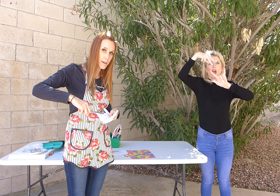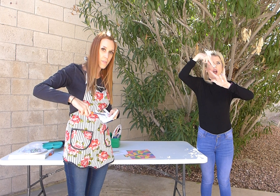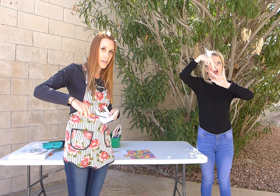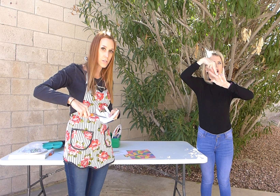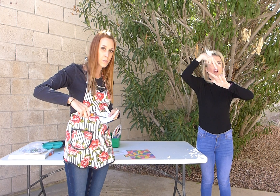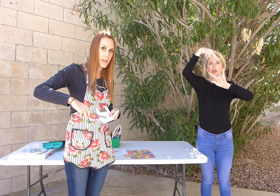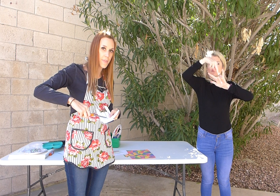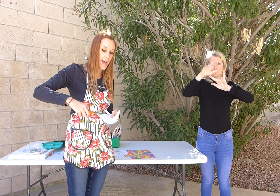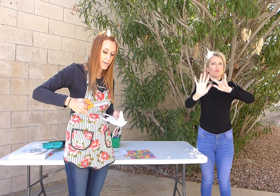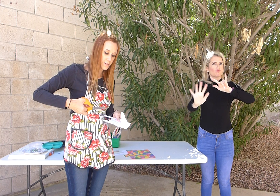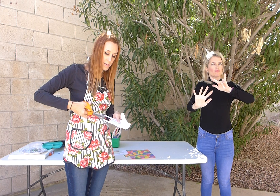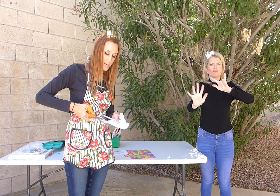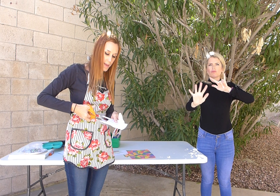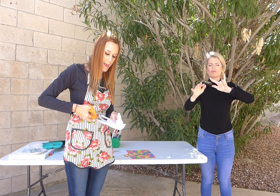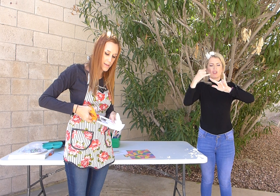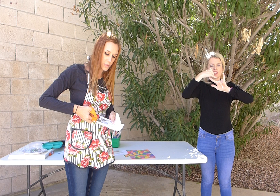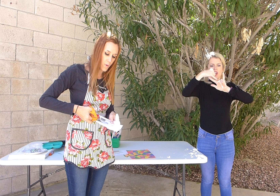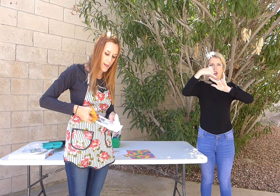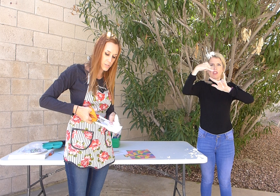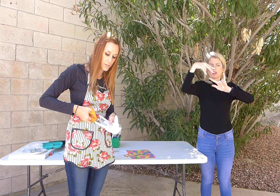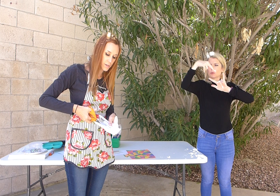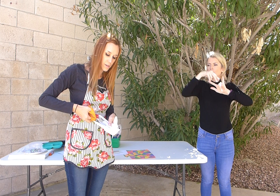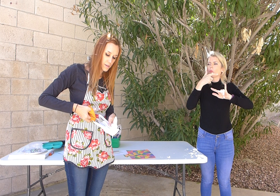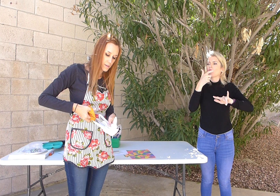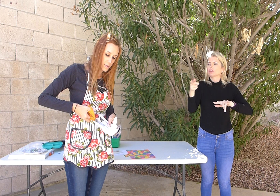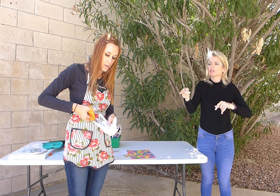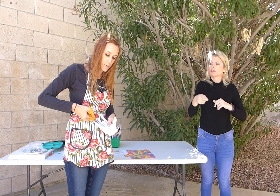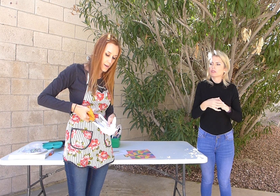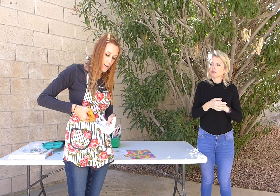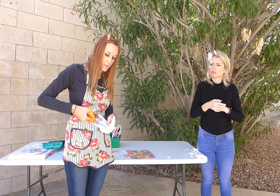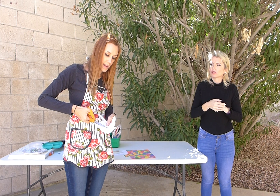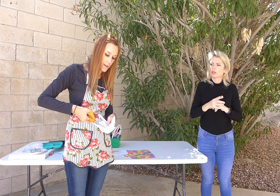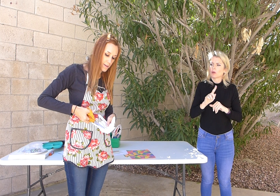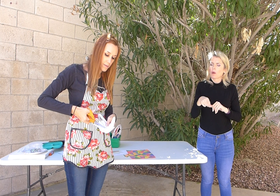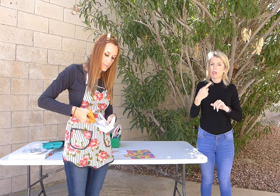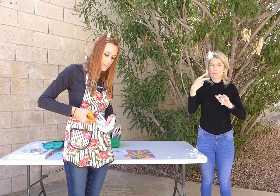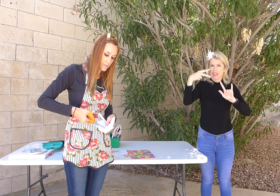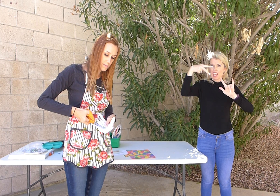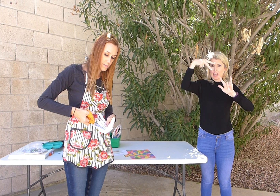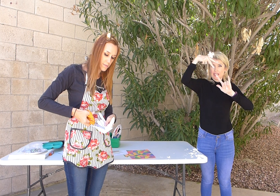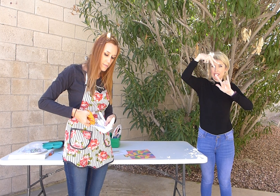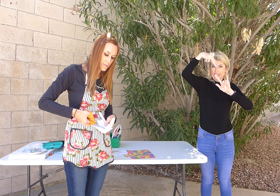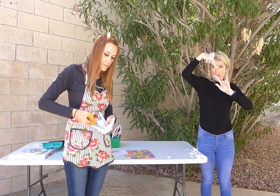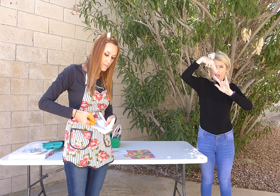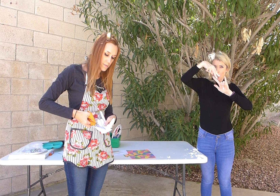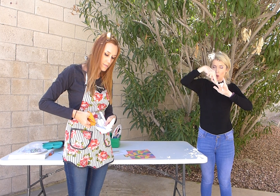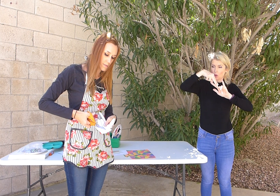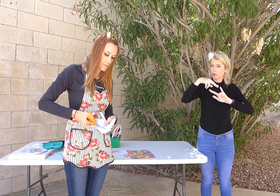along the dotted line. Don't cut that. Okay, so watch. We're going to go down,